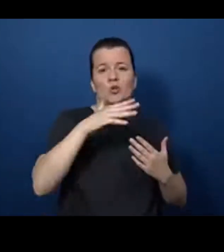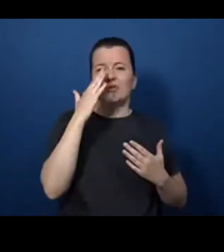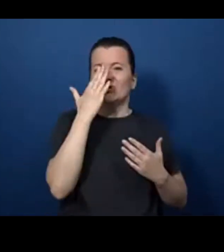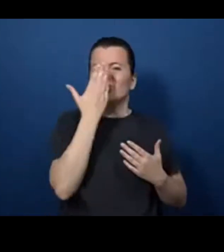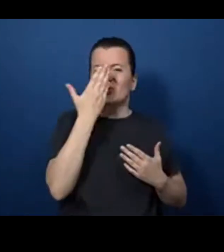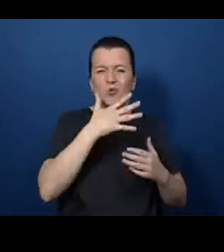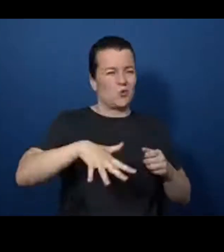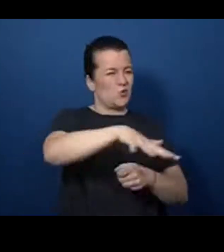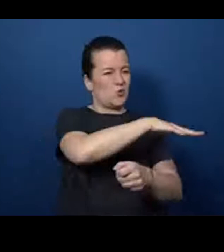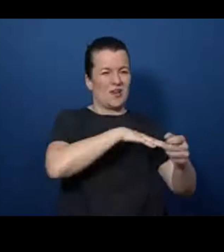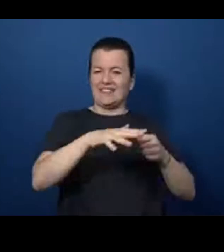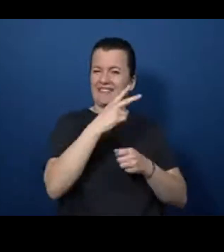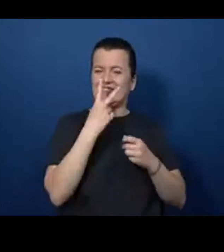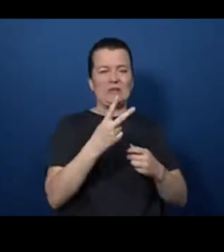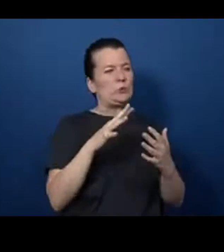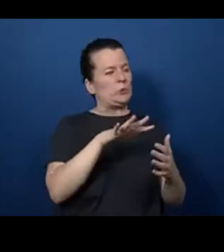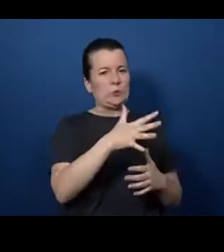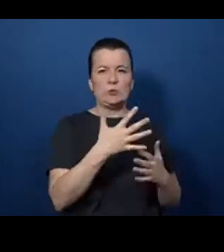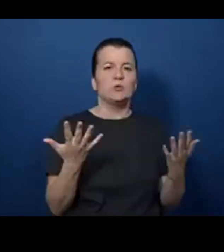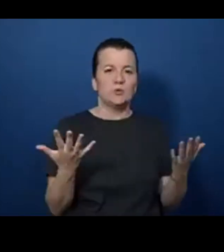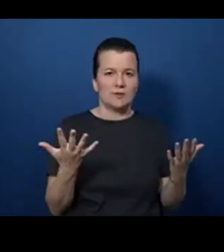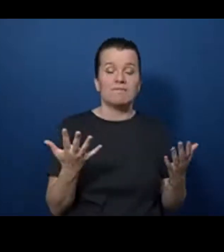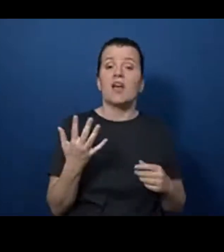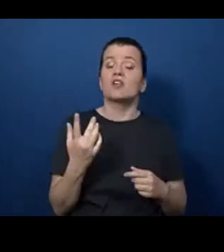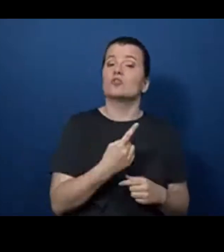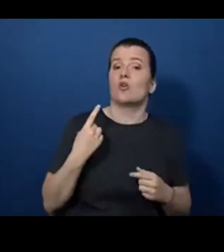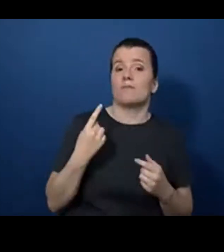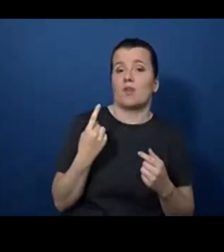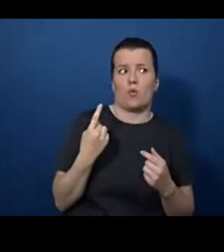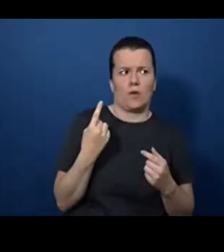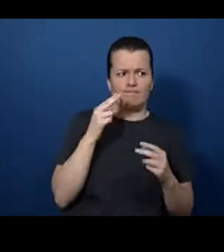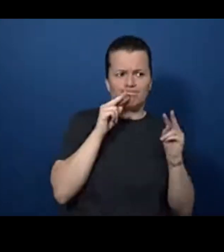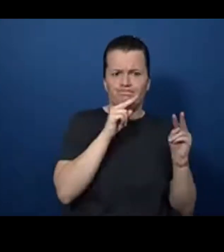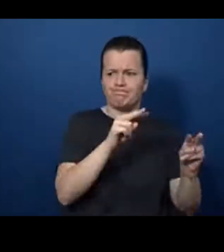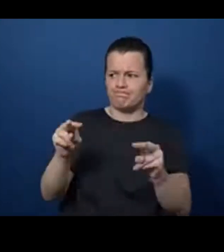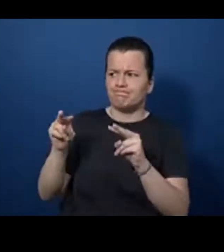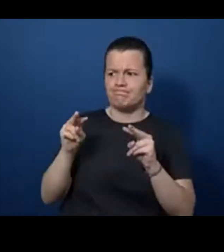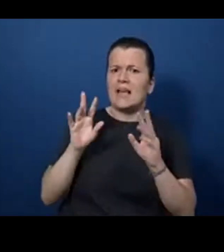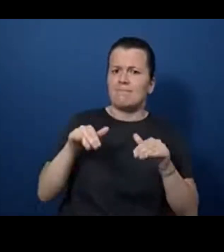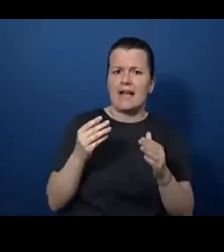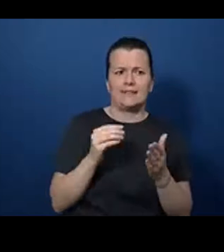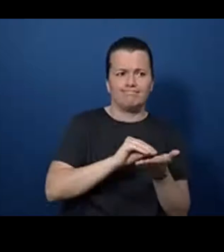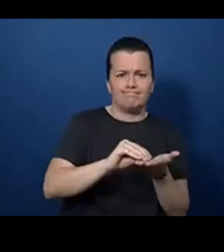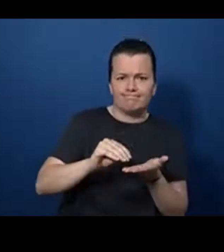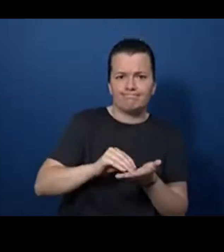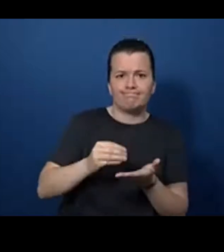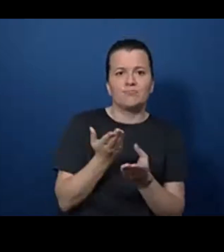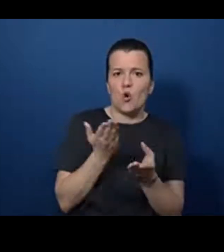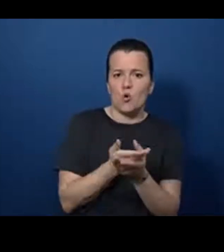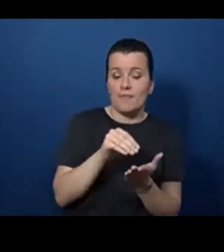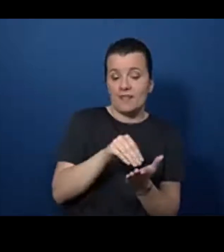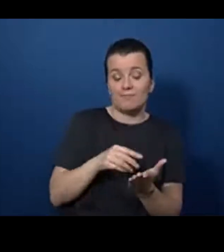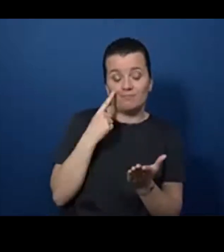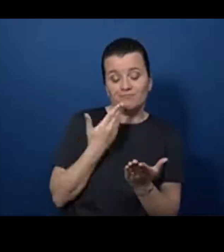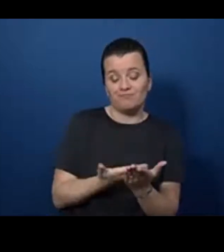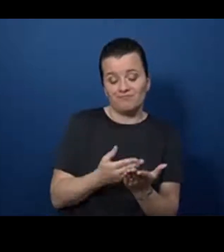of all these very well documented negative consequences, reaching from missing classes, school dropout, lower